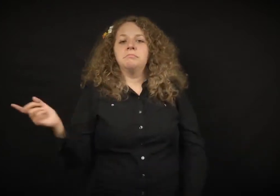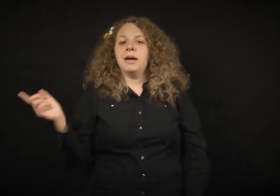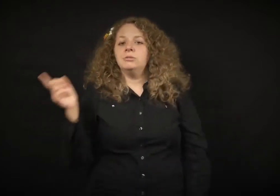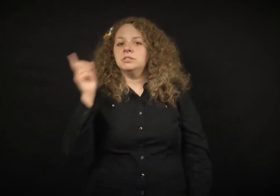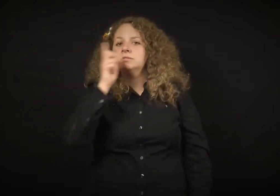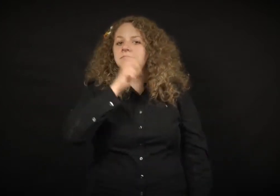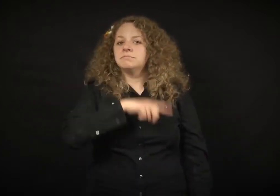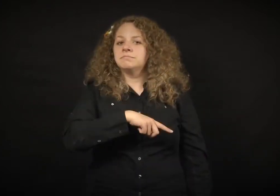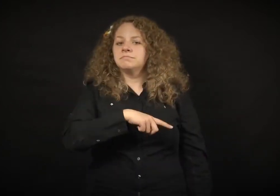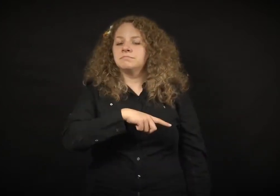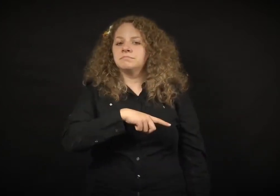Mouse,